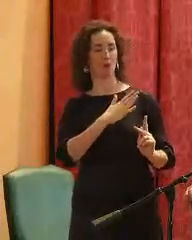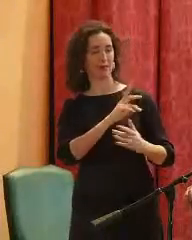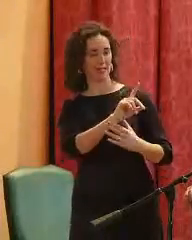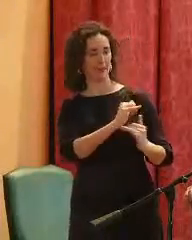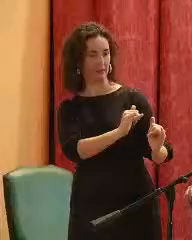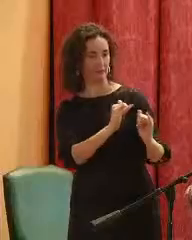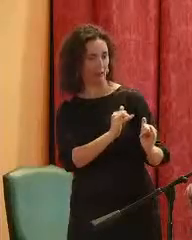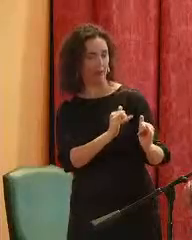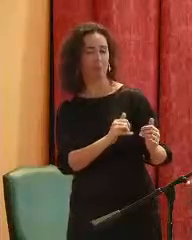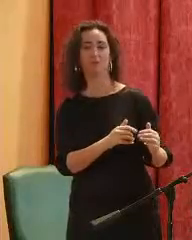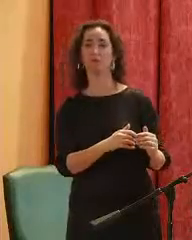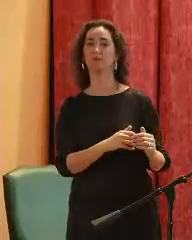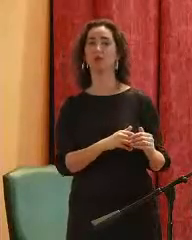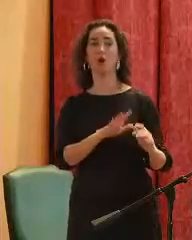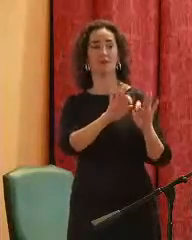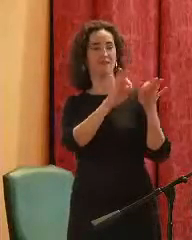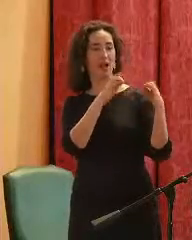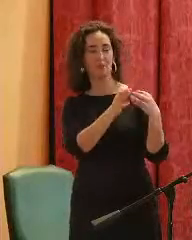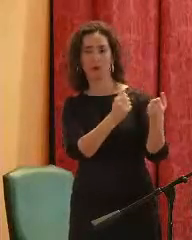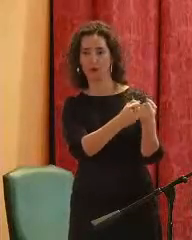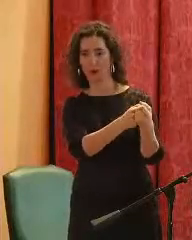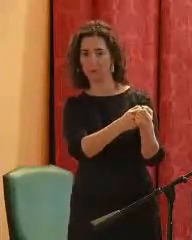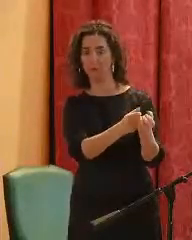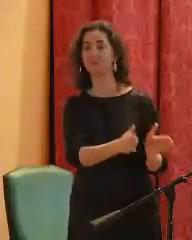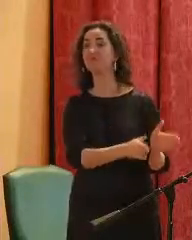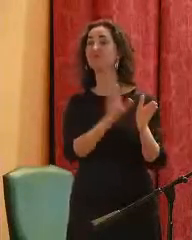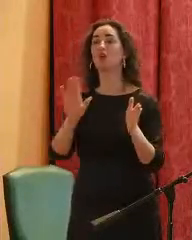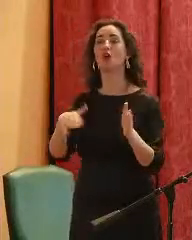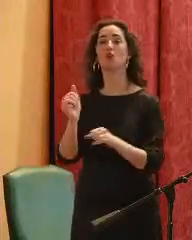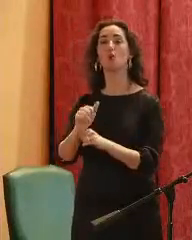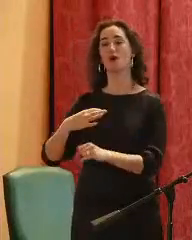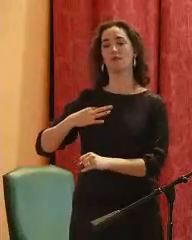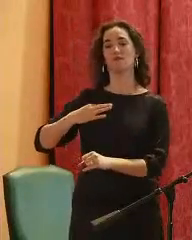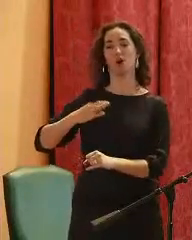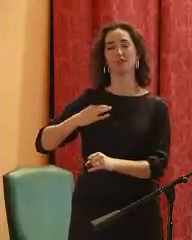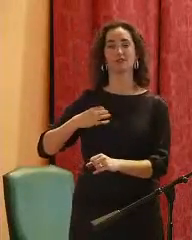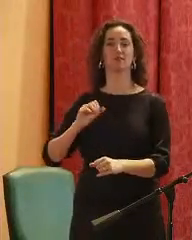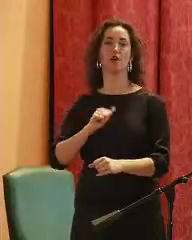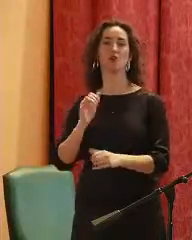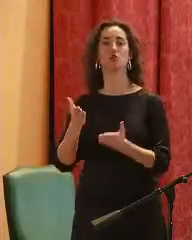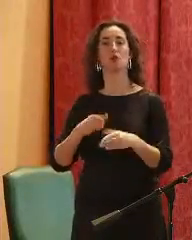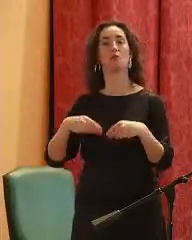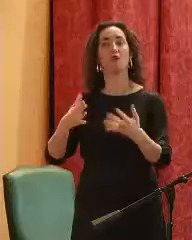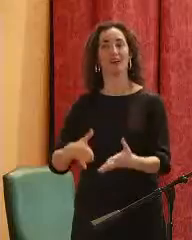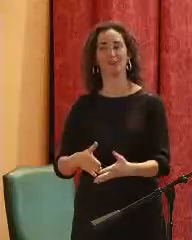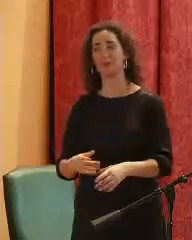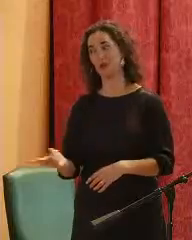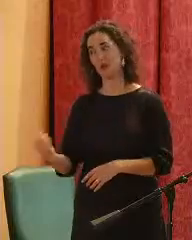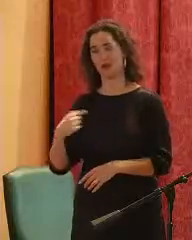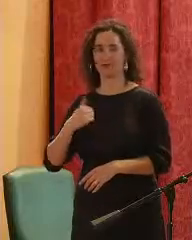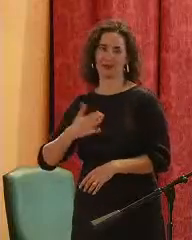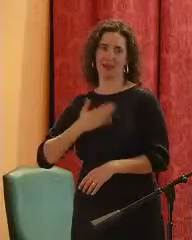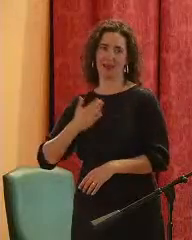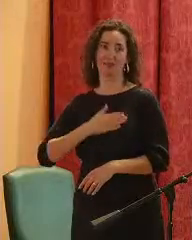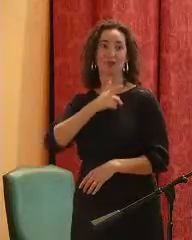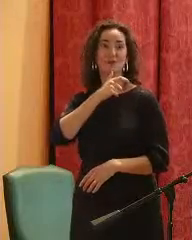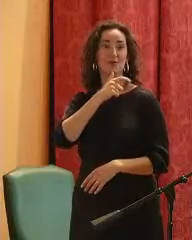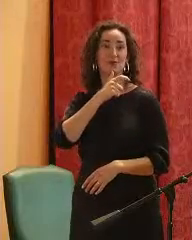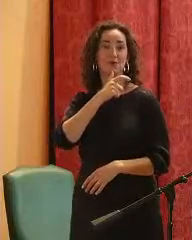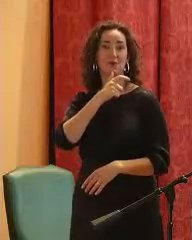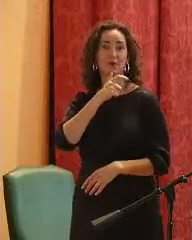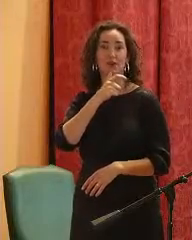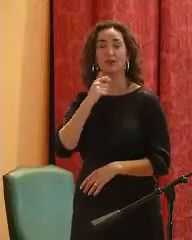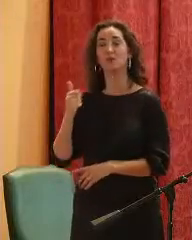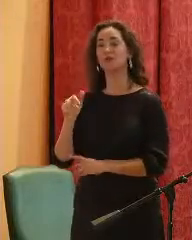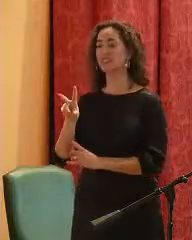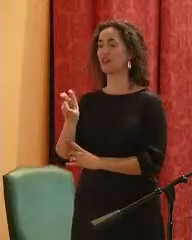for their families. Some are volunteers and service providers. One, I'm very happy to say, is a